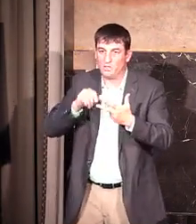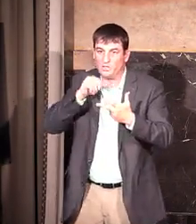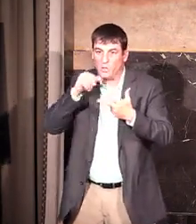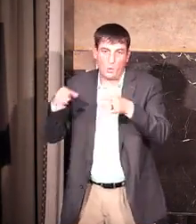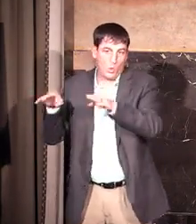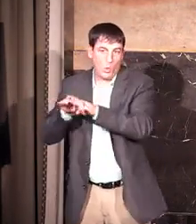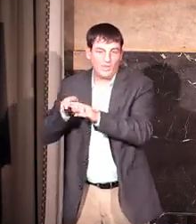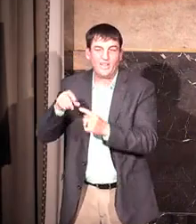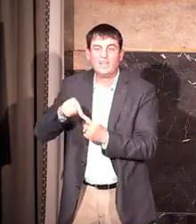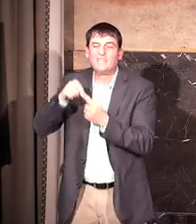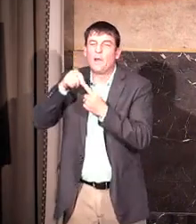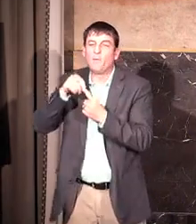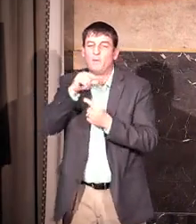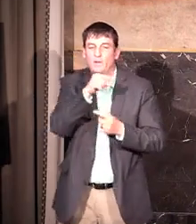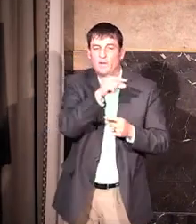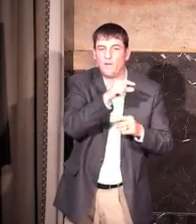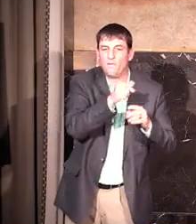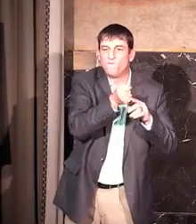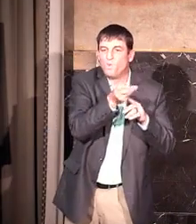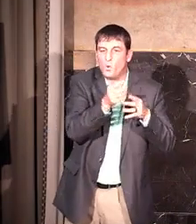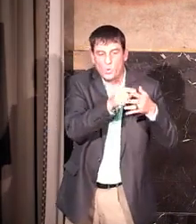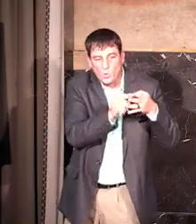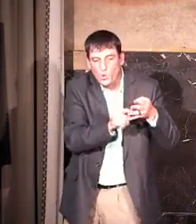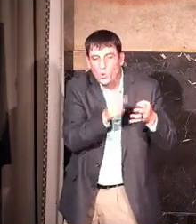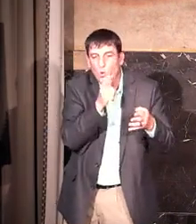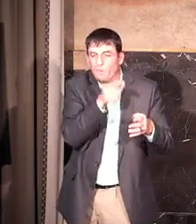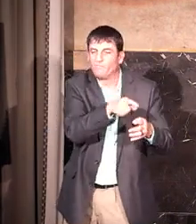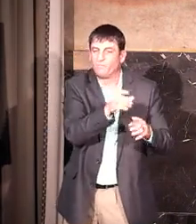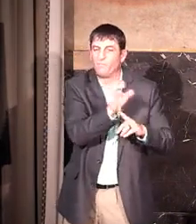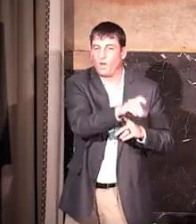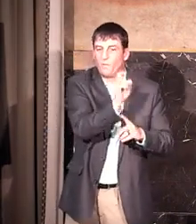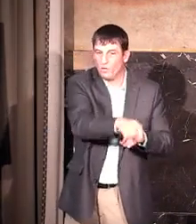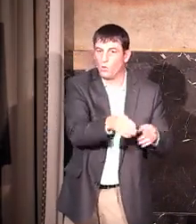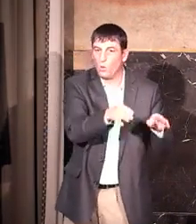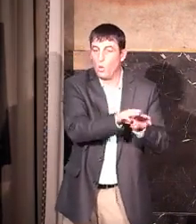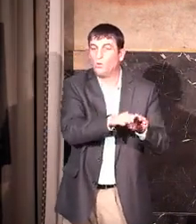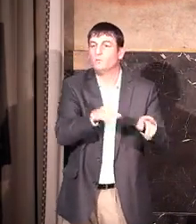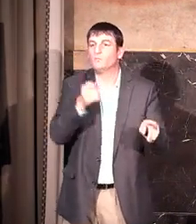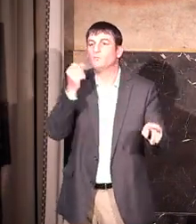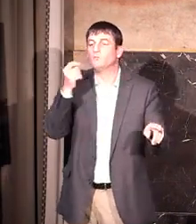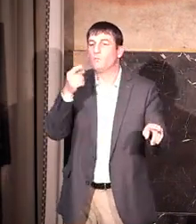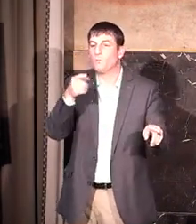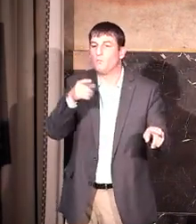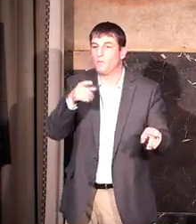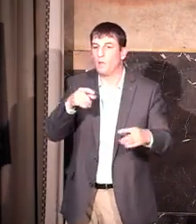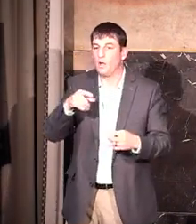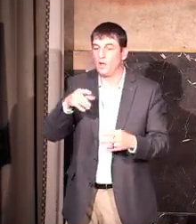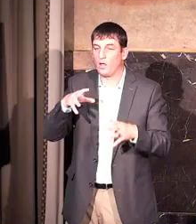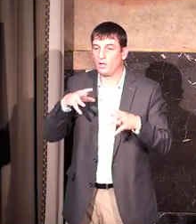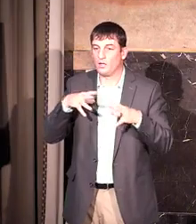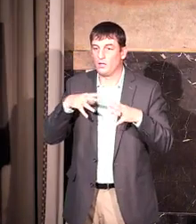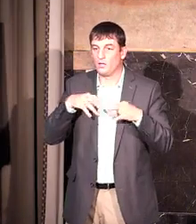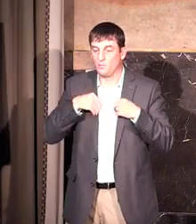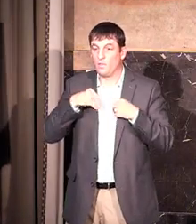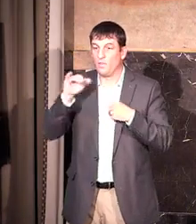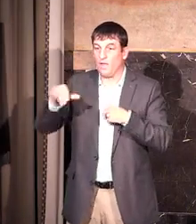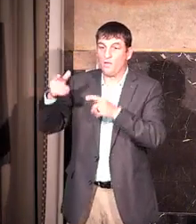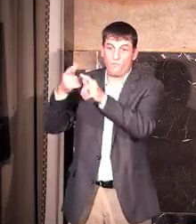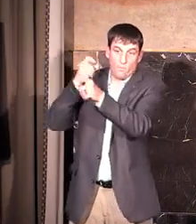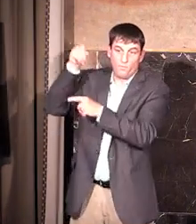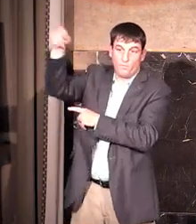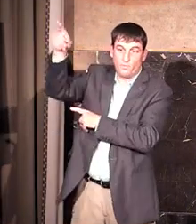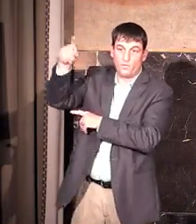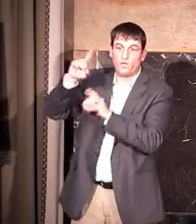they were on that short list of businesses that needed to be closed. And of course, we accepted all of the Department of Homeland